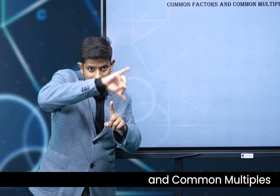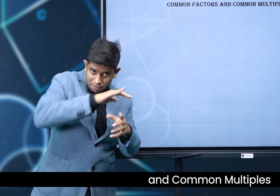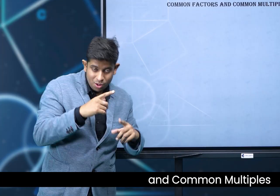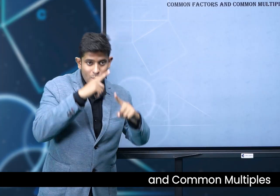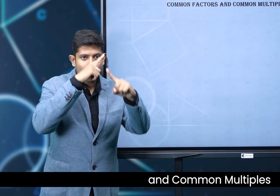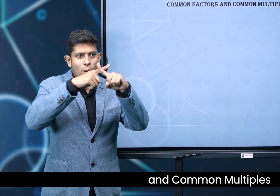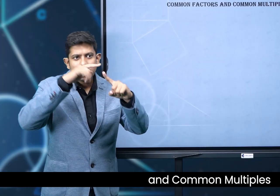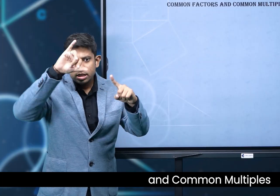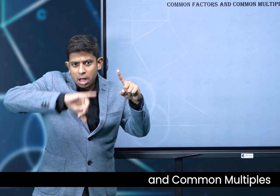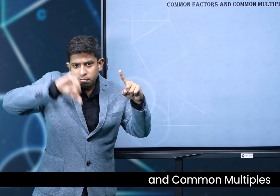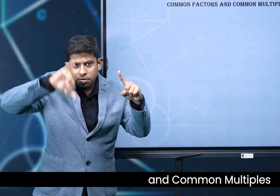multiples.